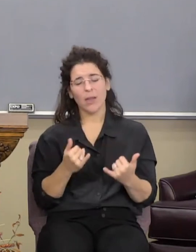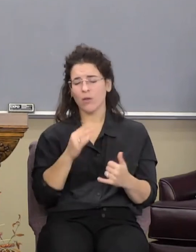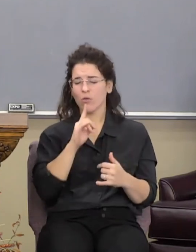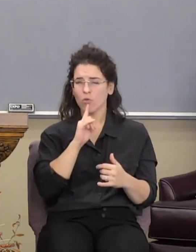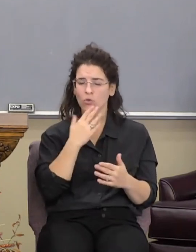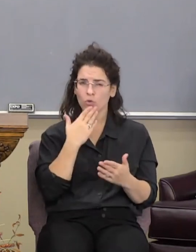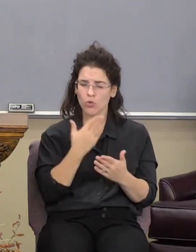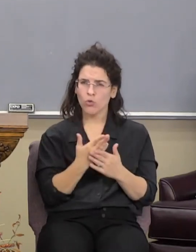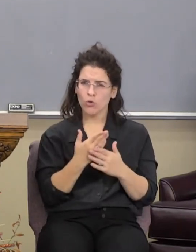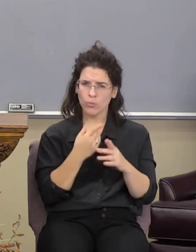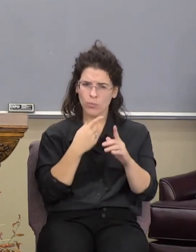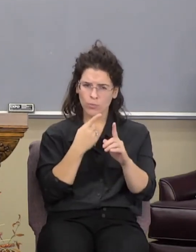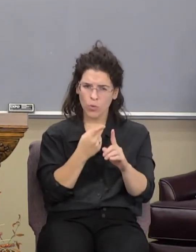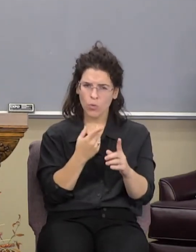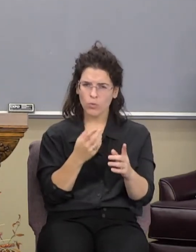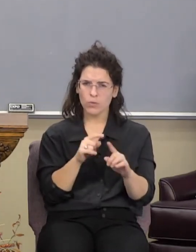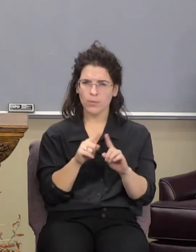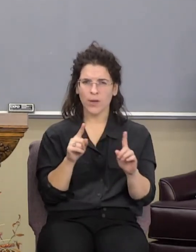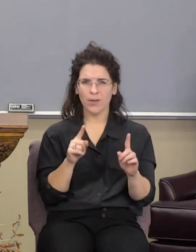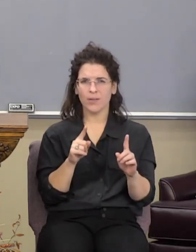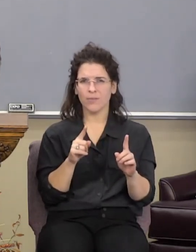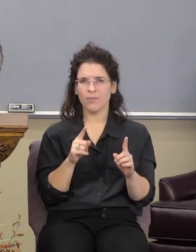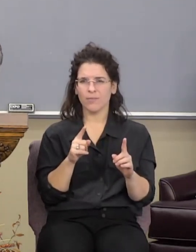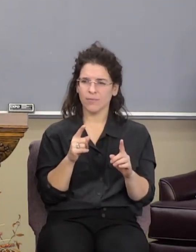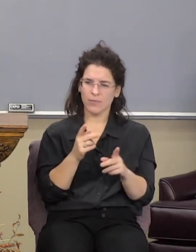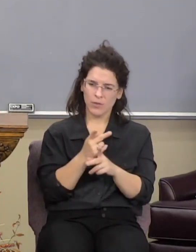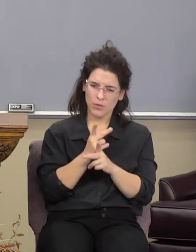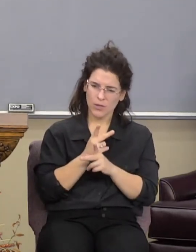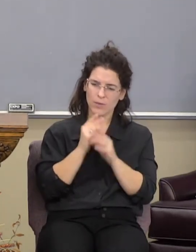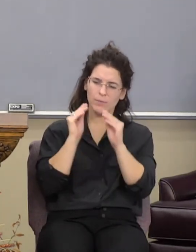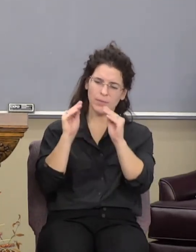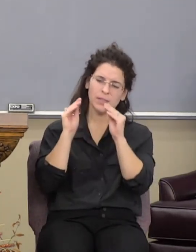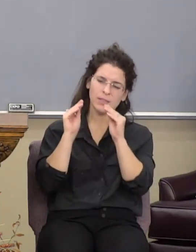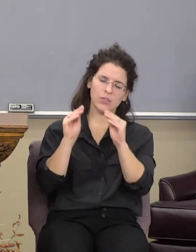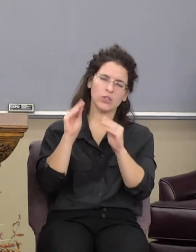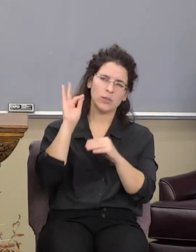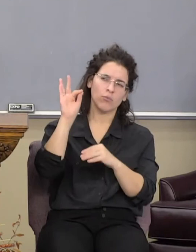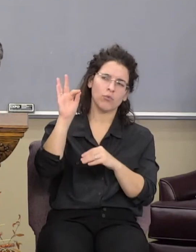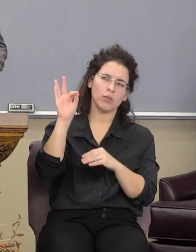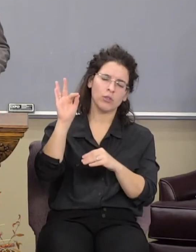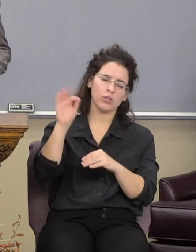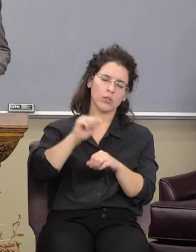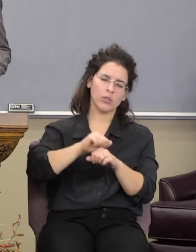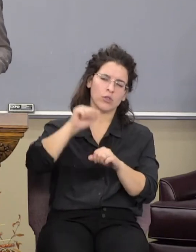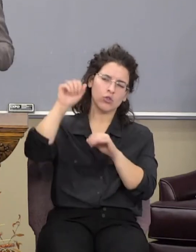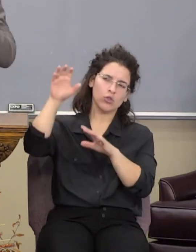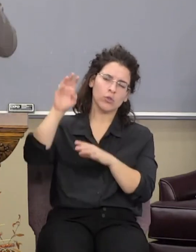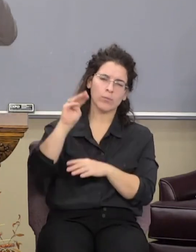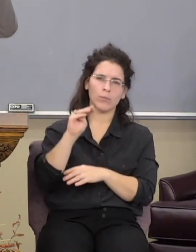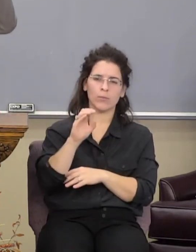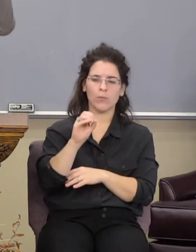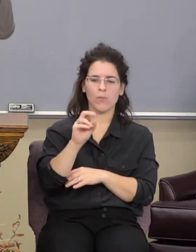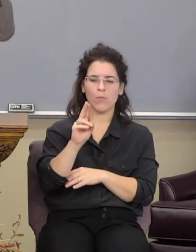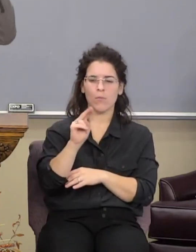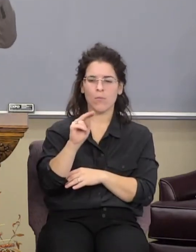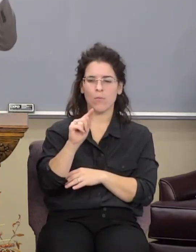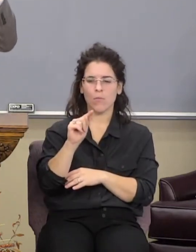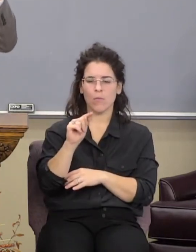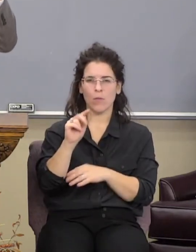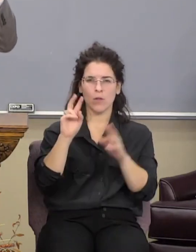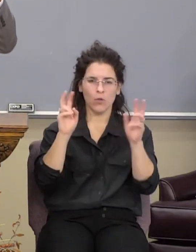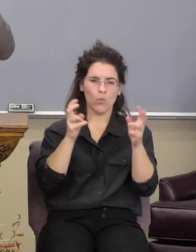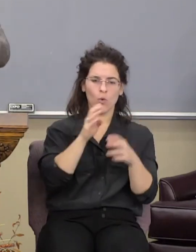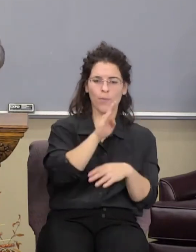on and so forth? They'll keep teaching and preaching the Sermon on the Mount, the, quote,